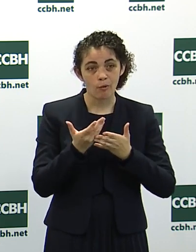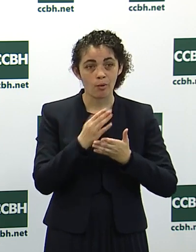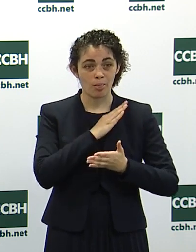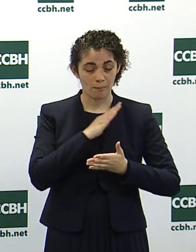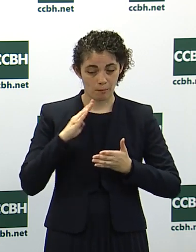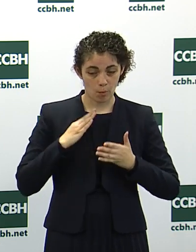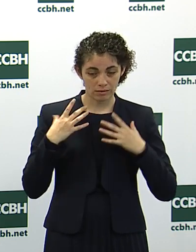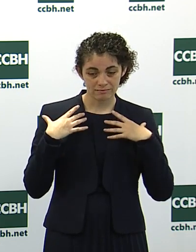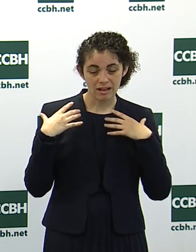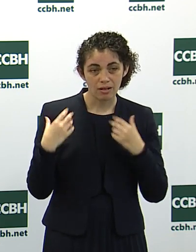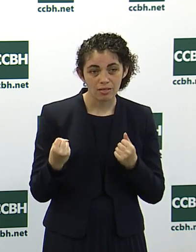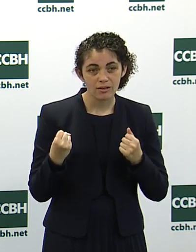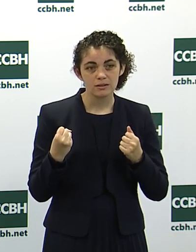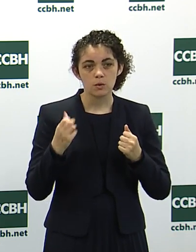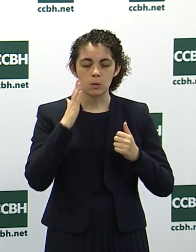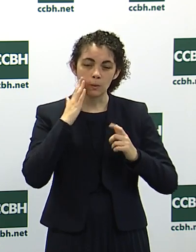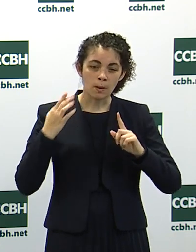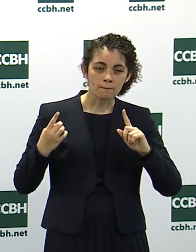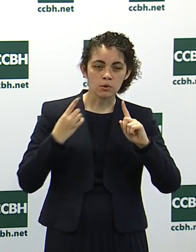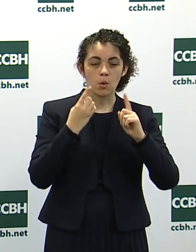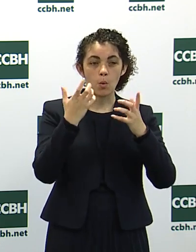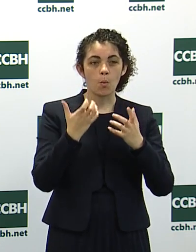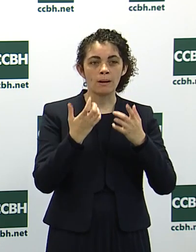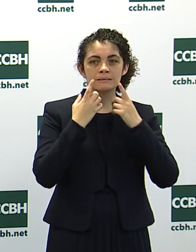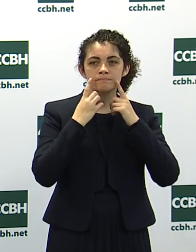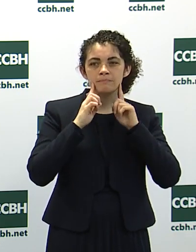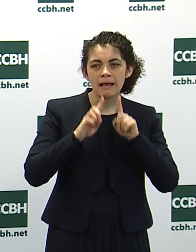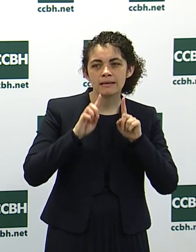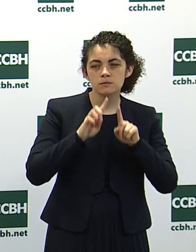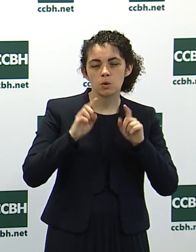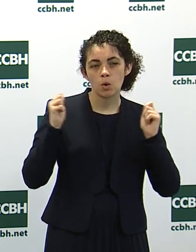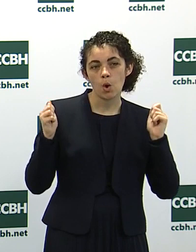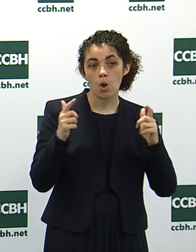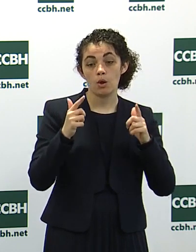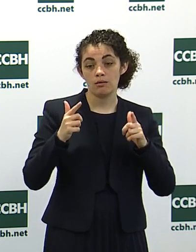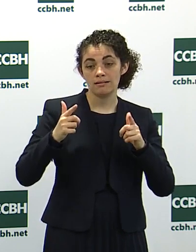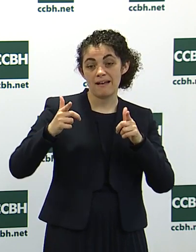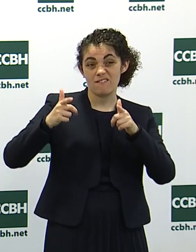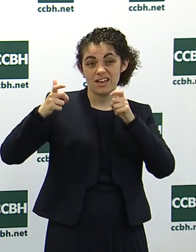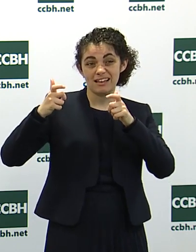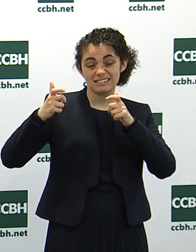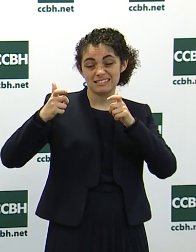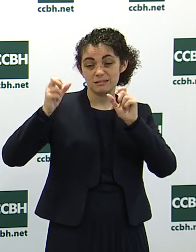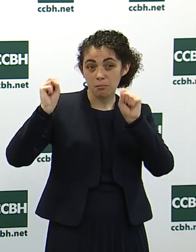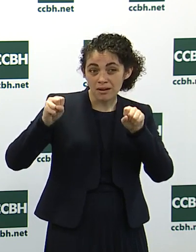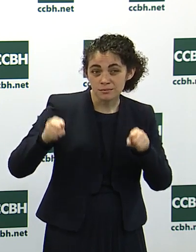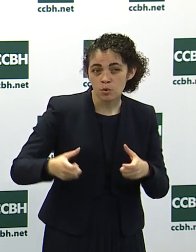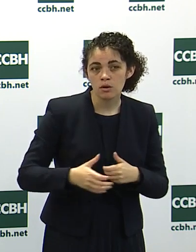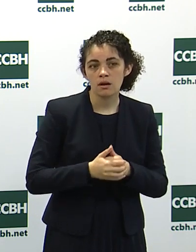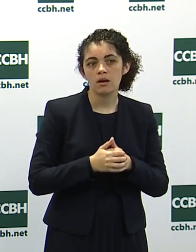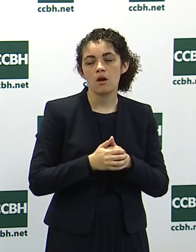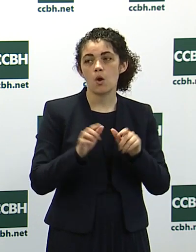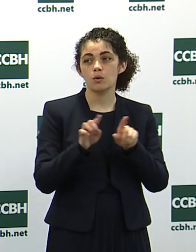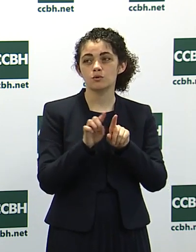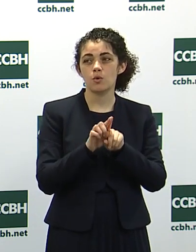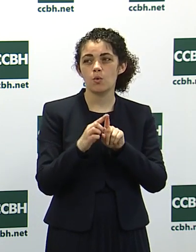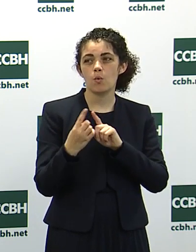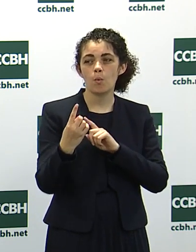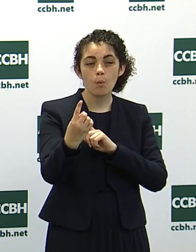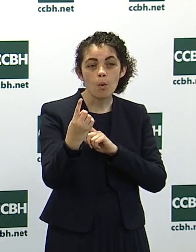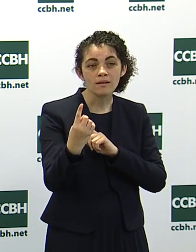Health, that we're going to strive to answer as much as we can, as fast as we can. But I think that one of the